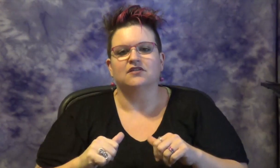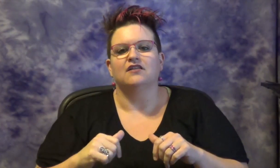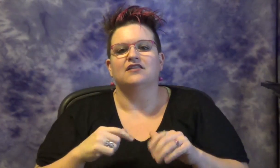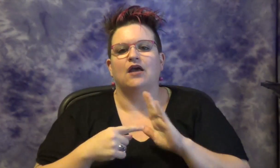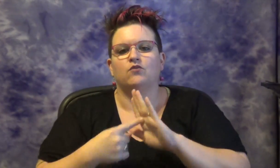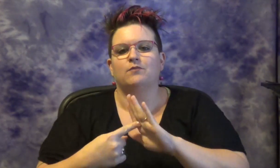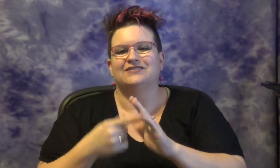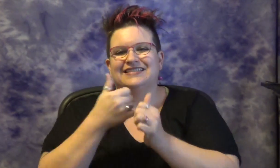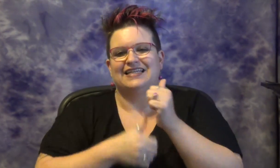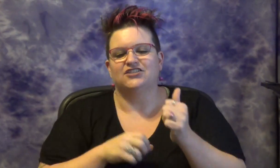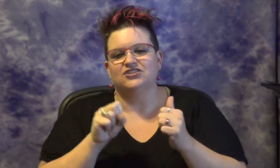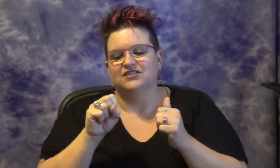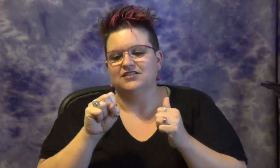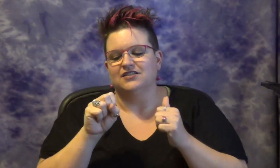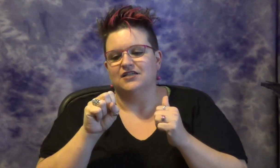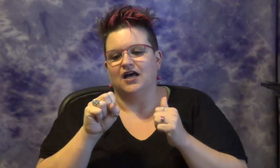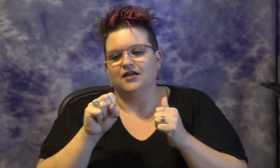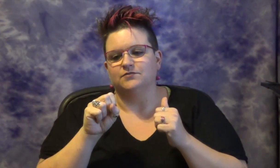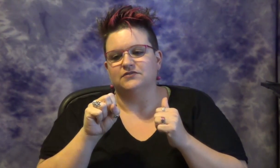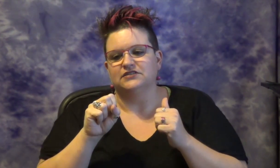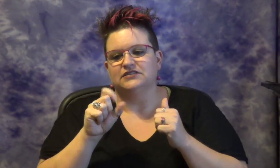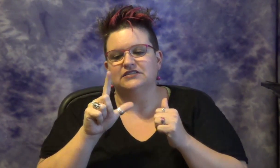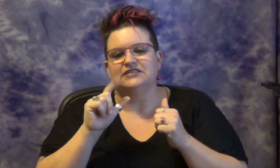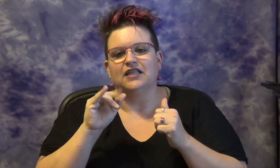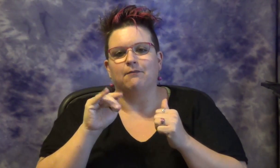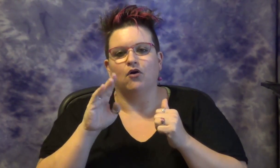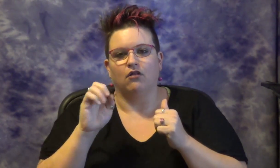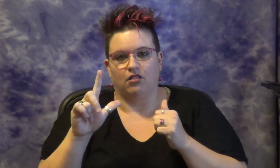hand shapes, and it represents each syllable.